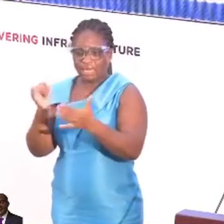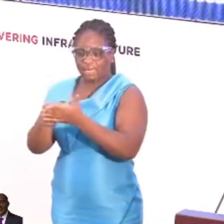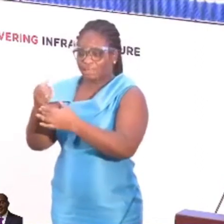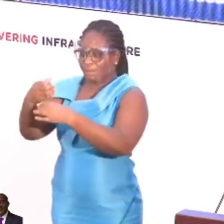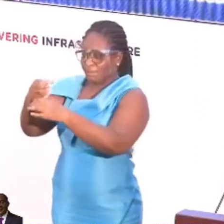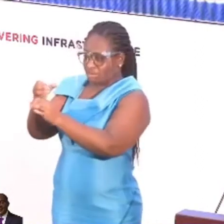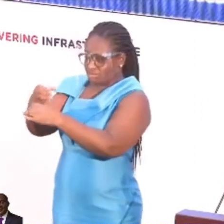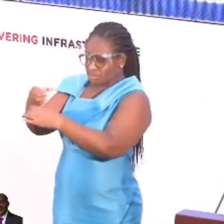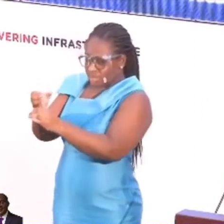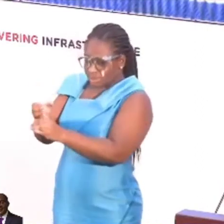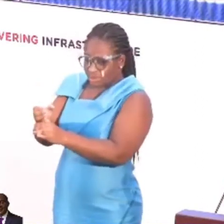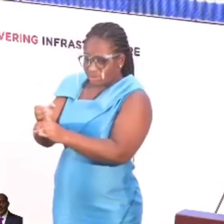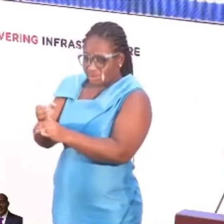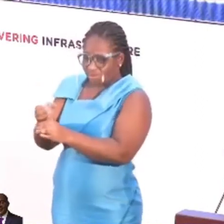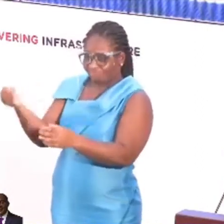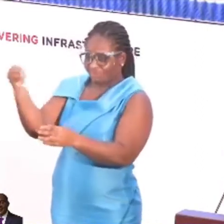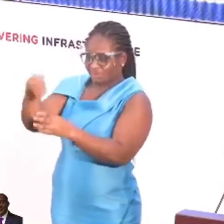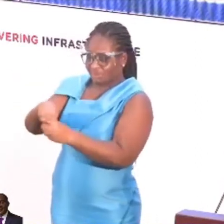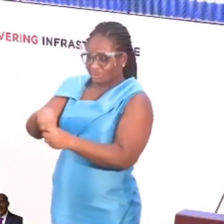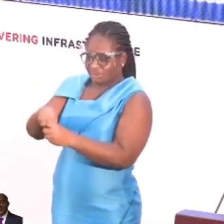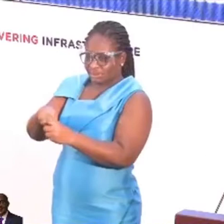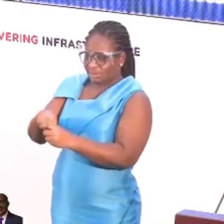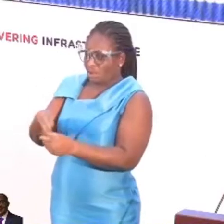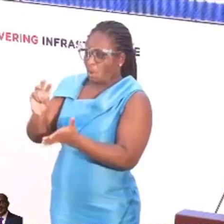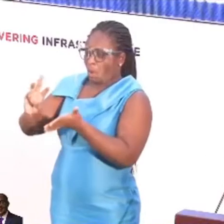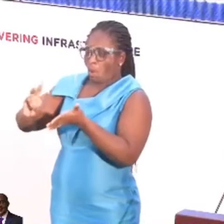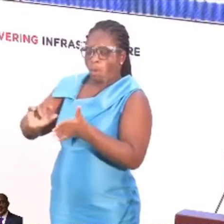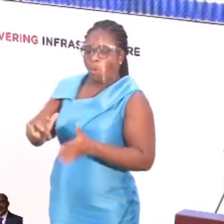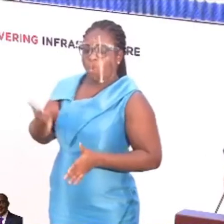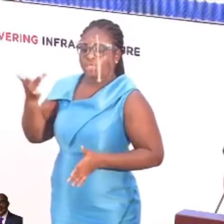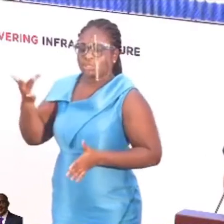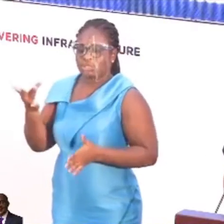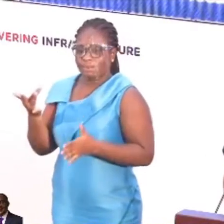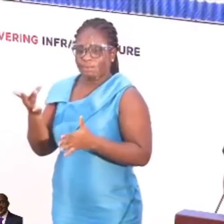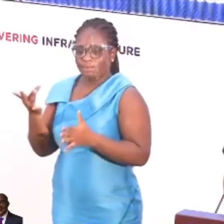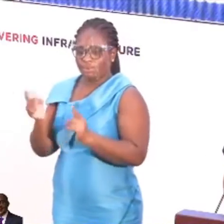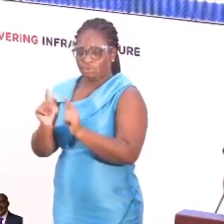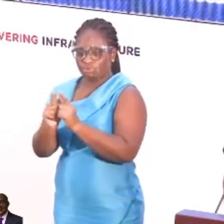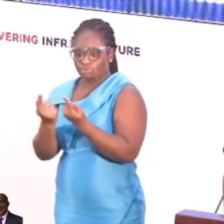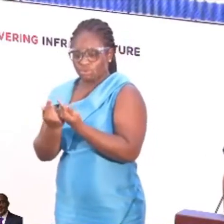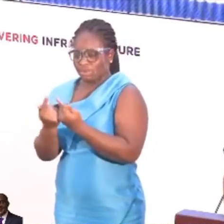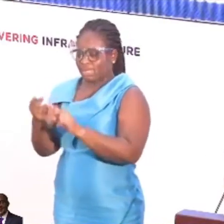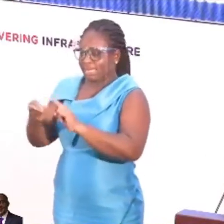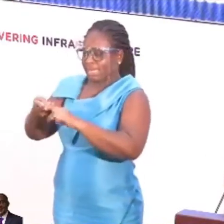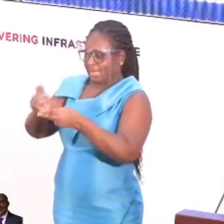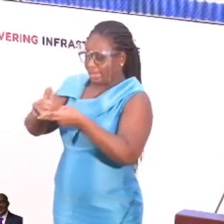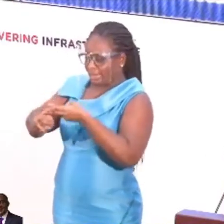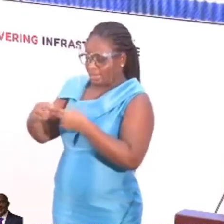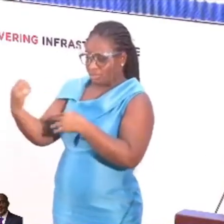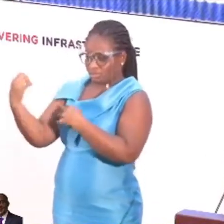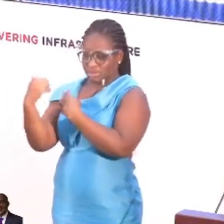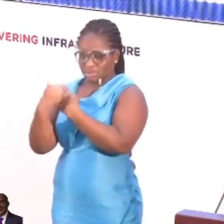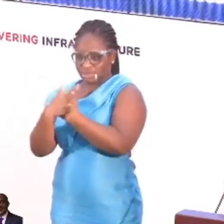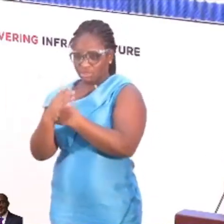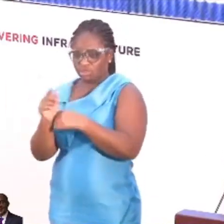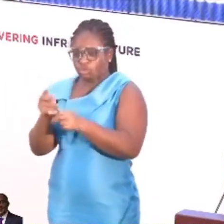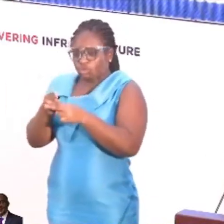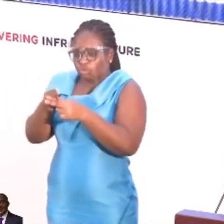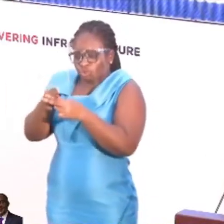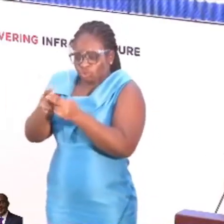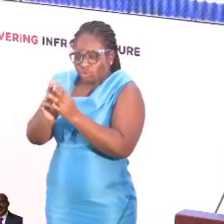created, including a WhatsApp platform. The number to send your short